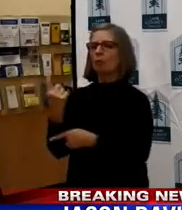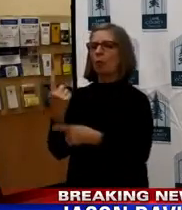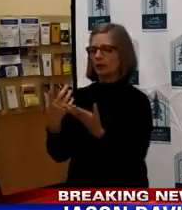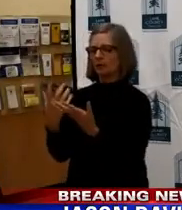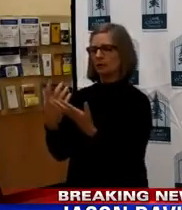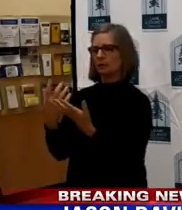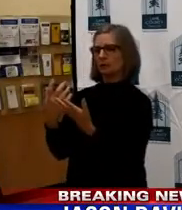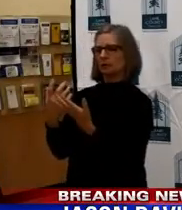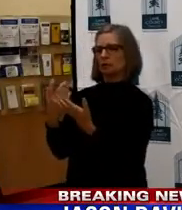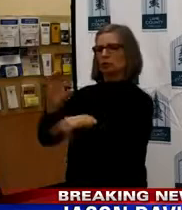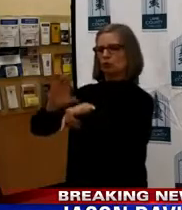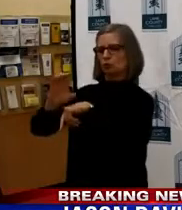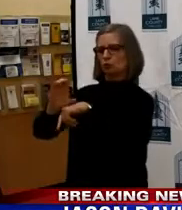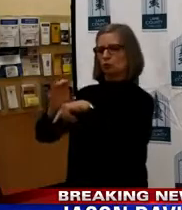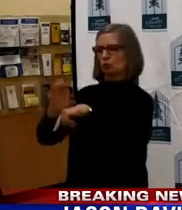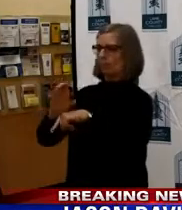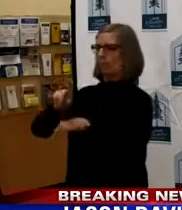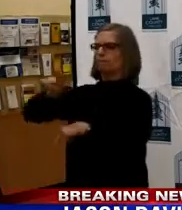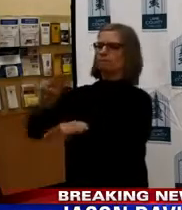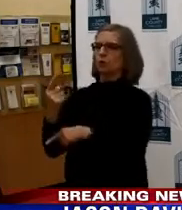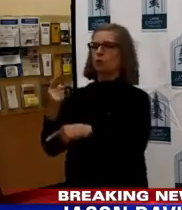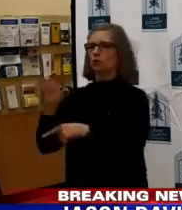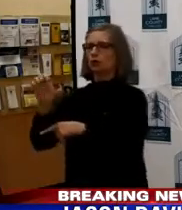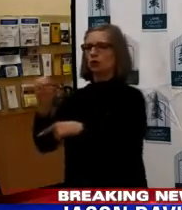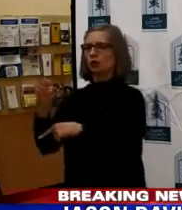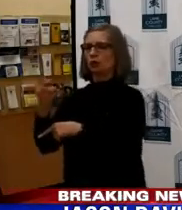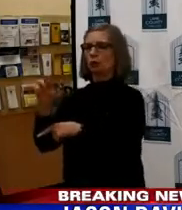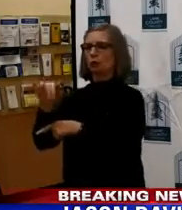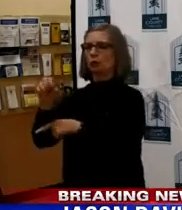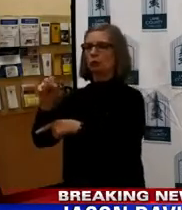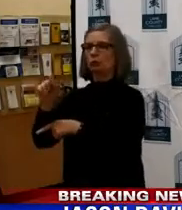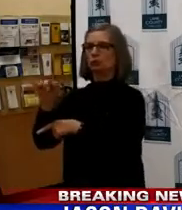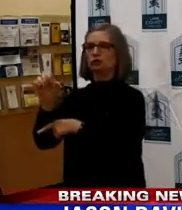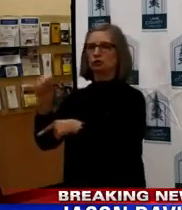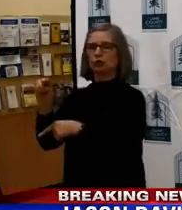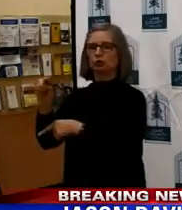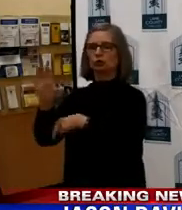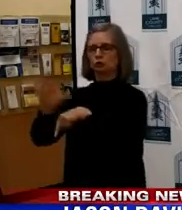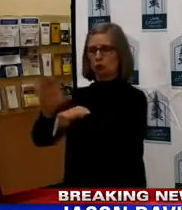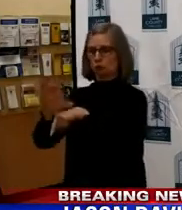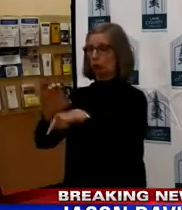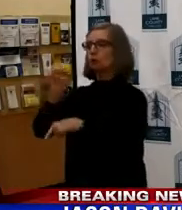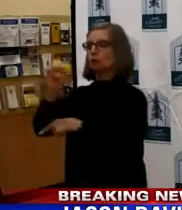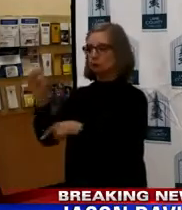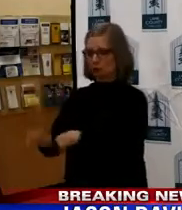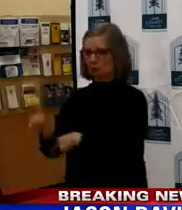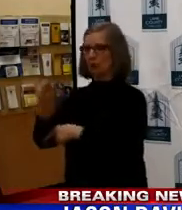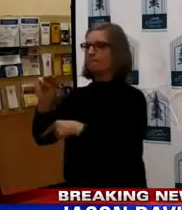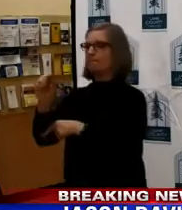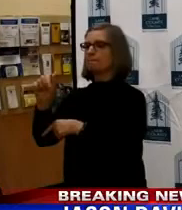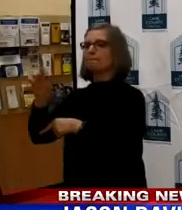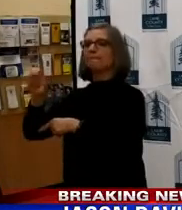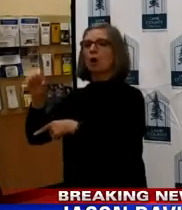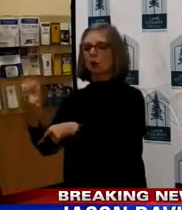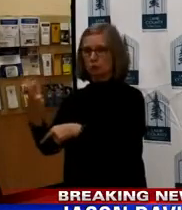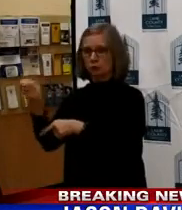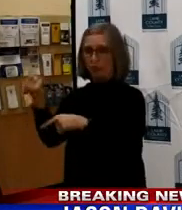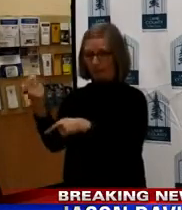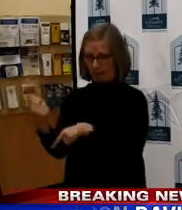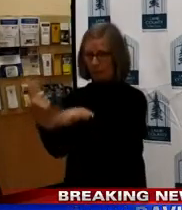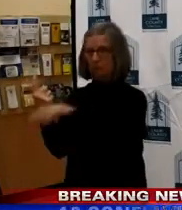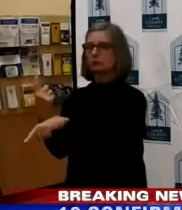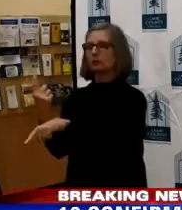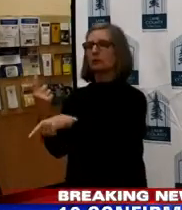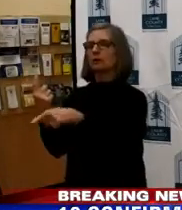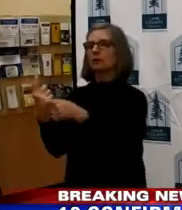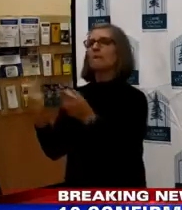Christian Church here in Eugene on March 11th, and that was obviously over 14 days